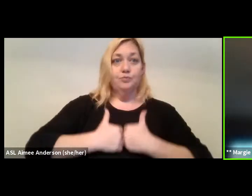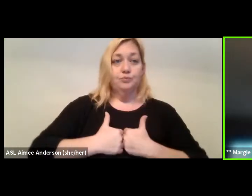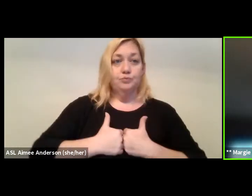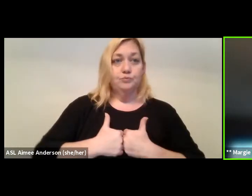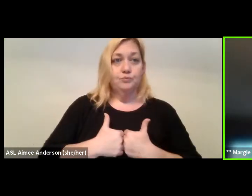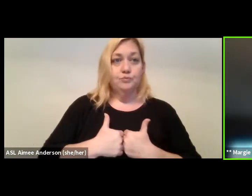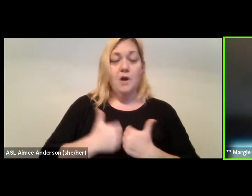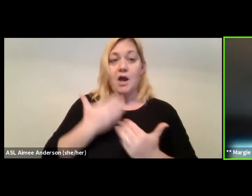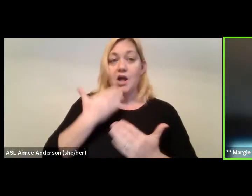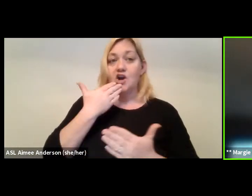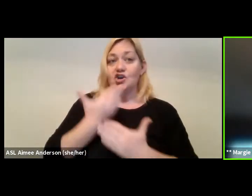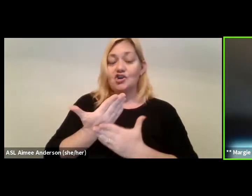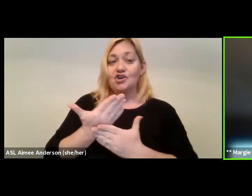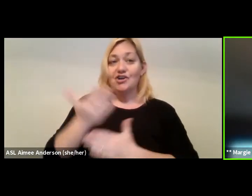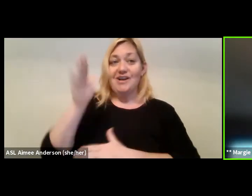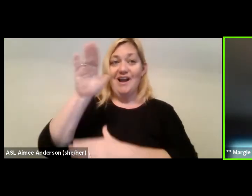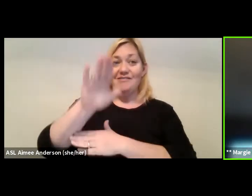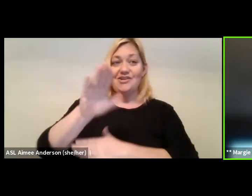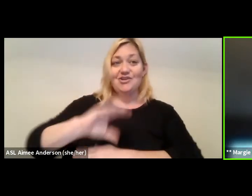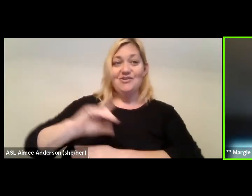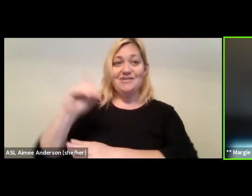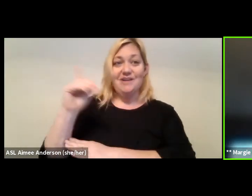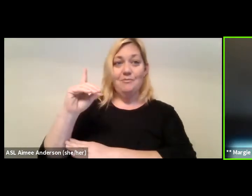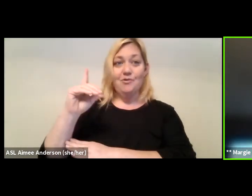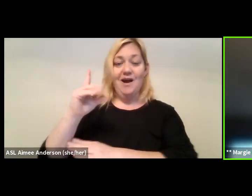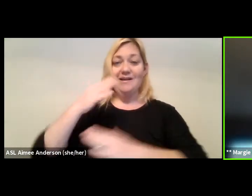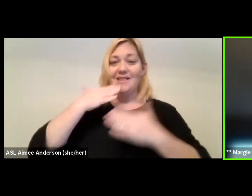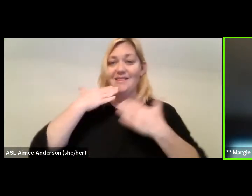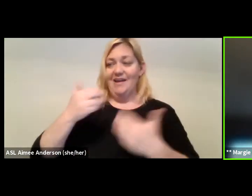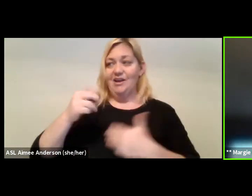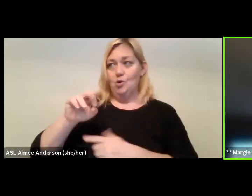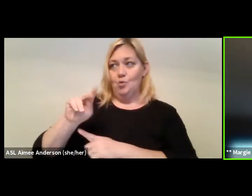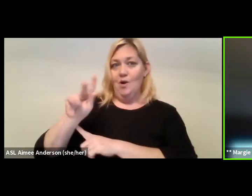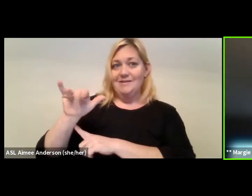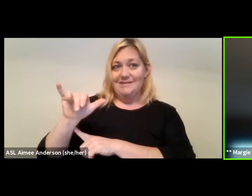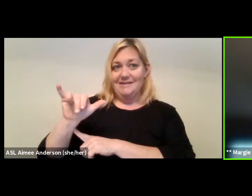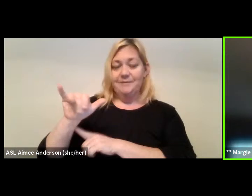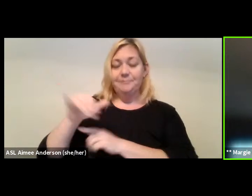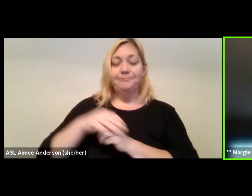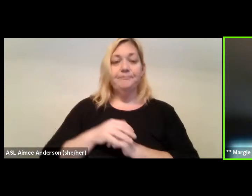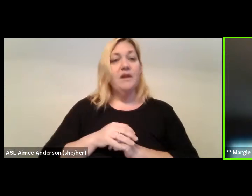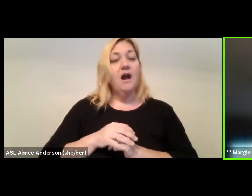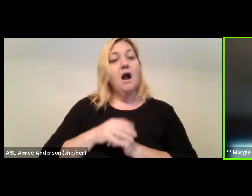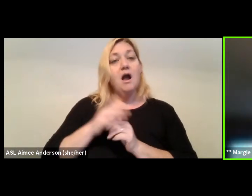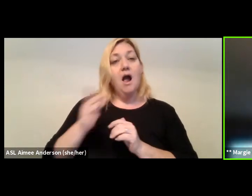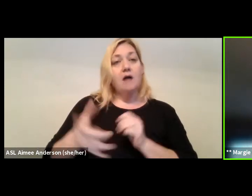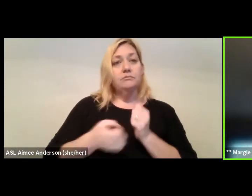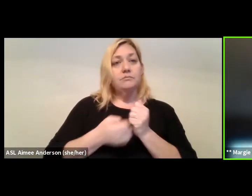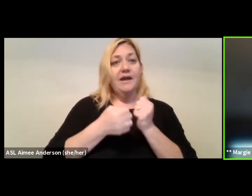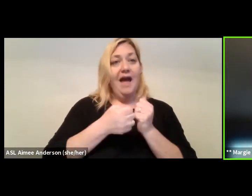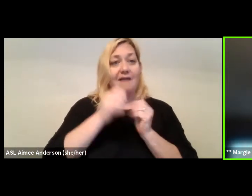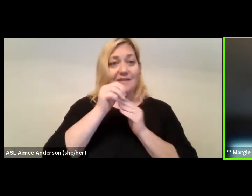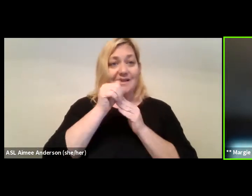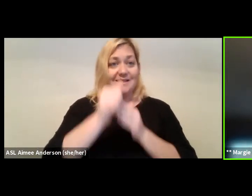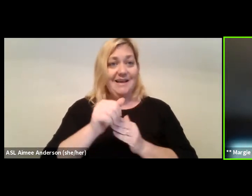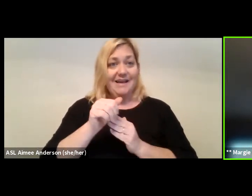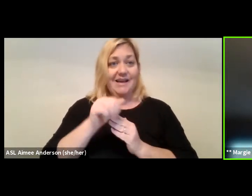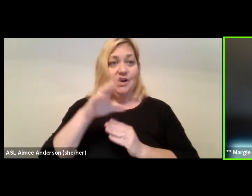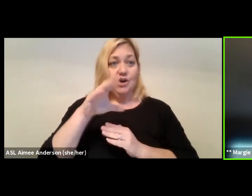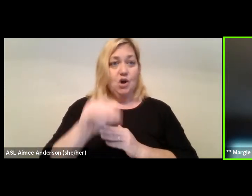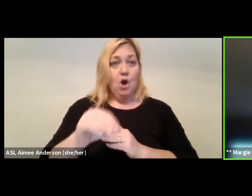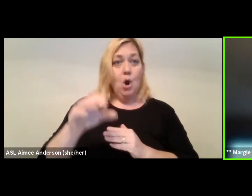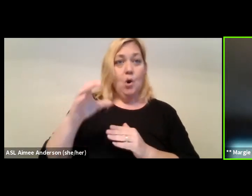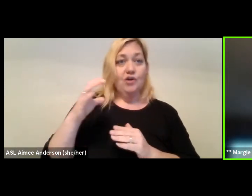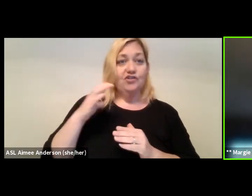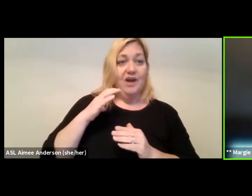Good afternoon, Democrats. Thank you, Rusty. On behalf of lead co-chair AJ Thomas and myself, we